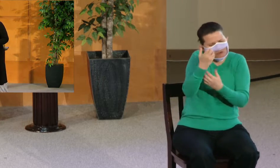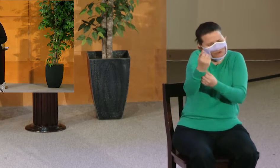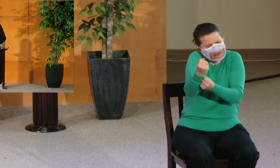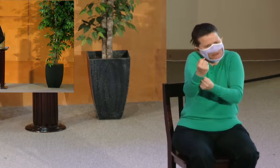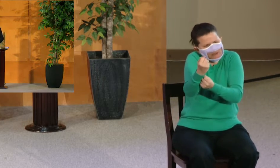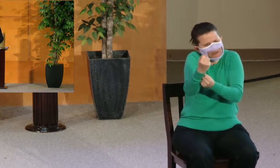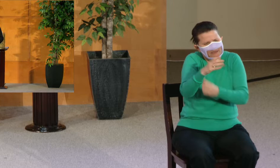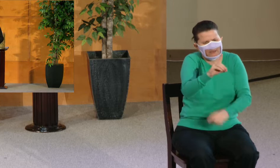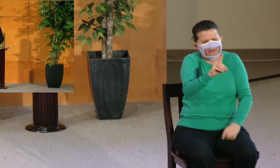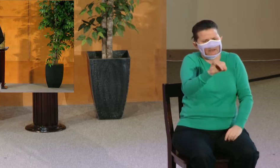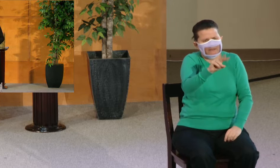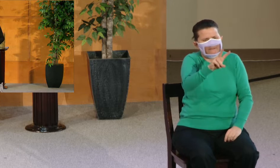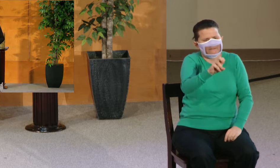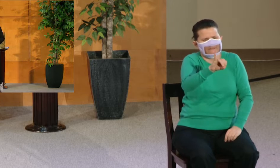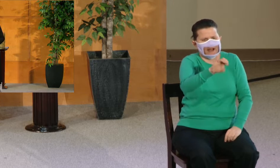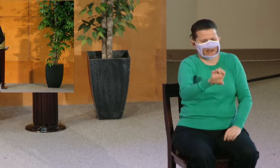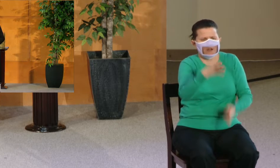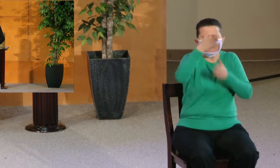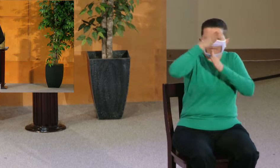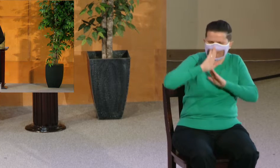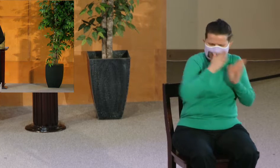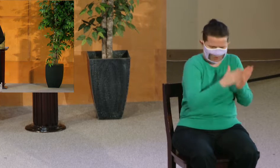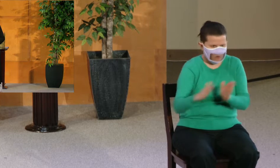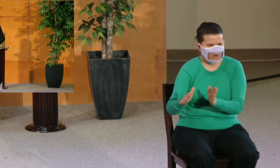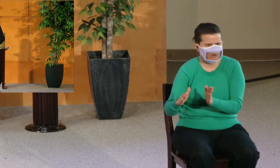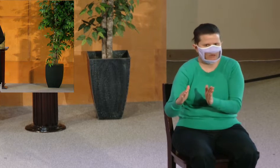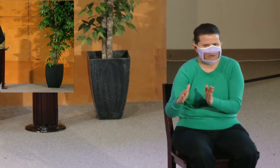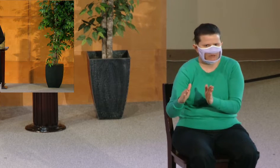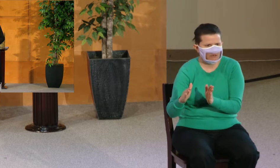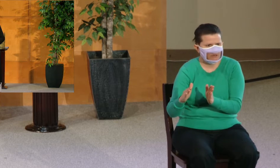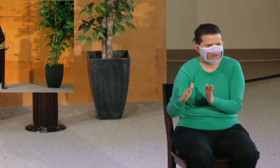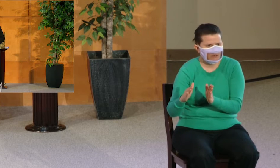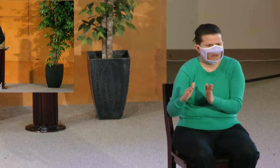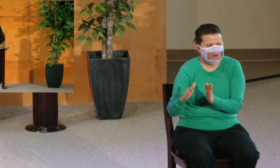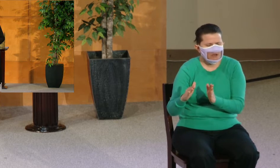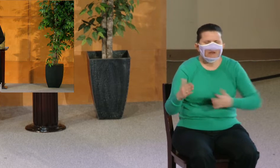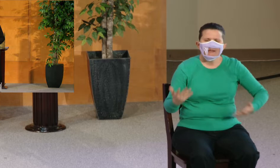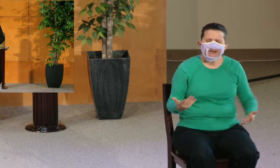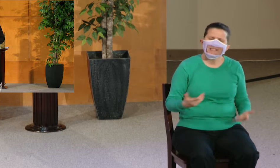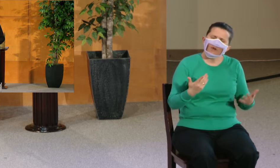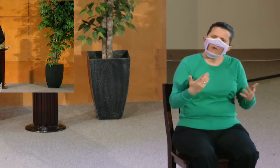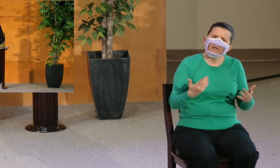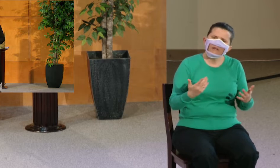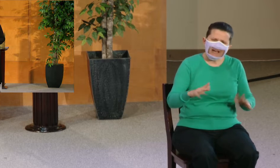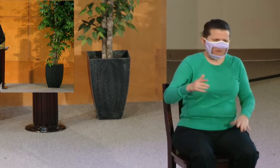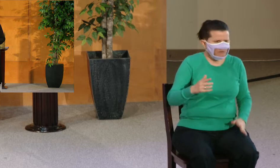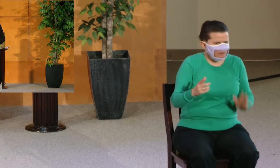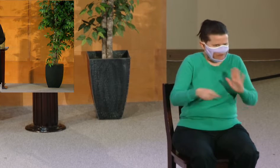trust means knowing that this transition time, as uncomfortable as it may feel, as uncertain as it